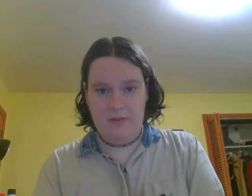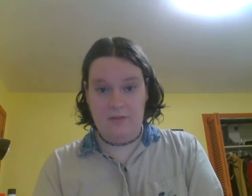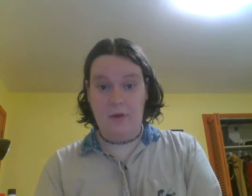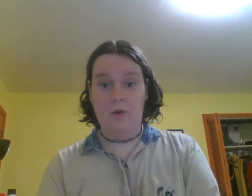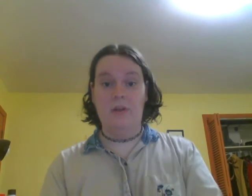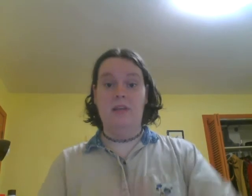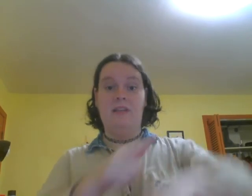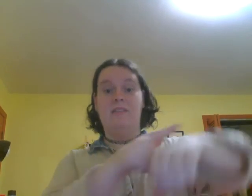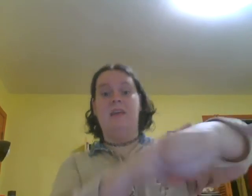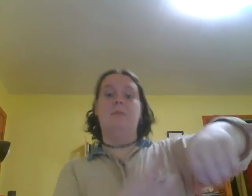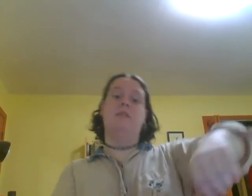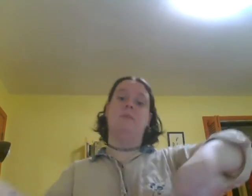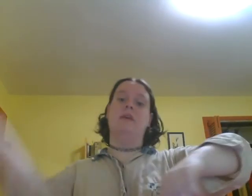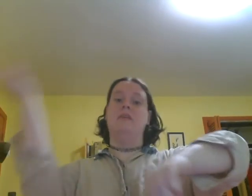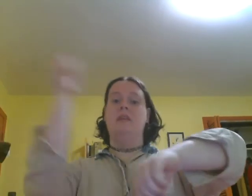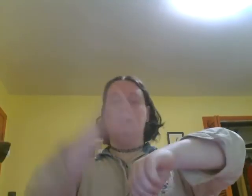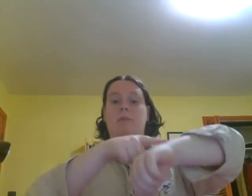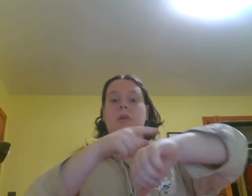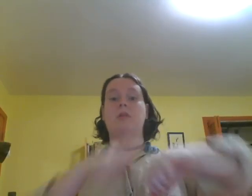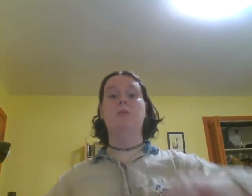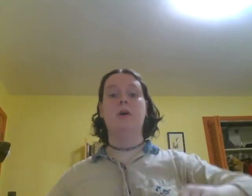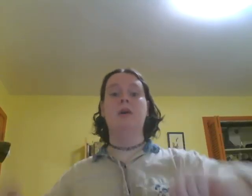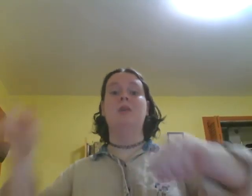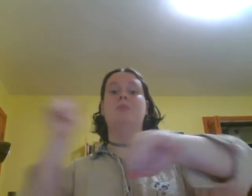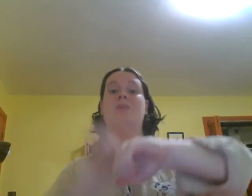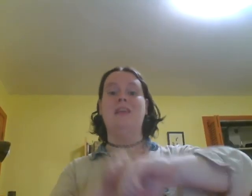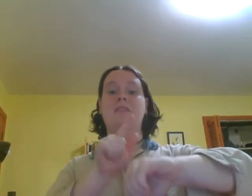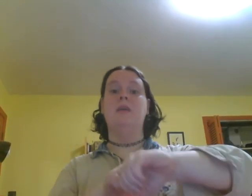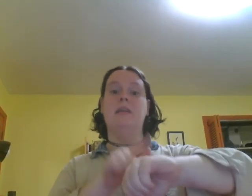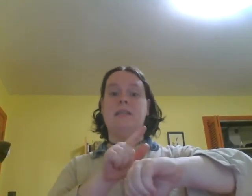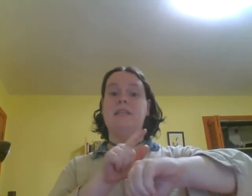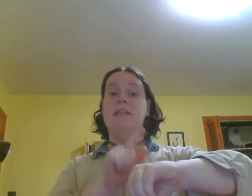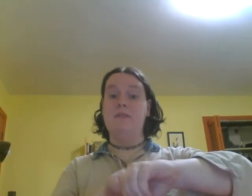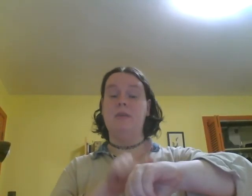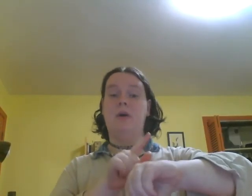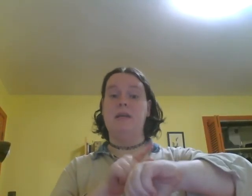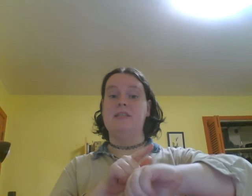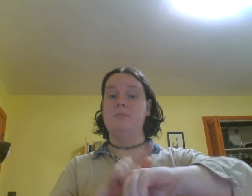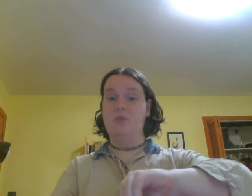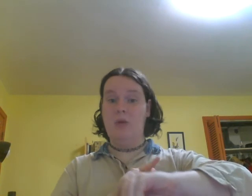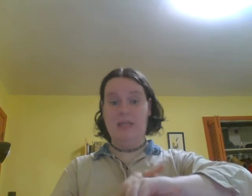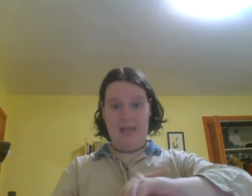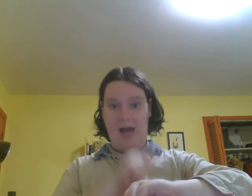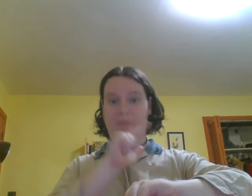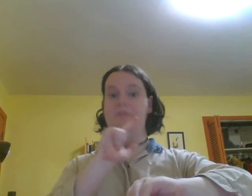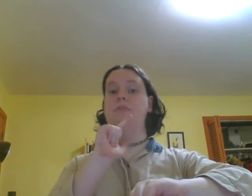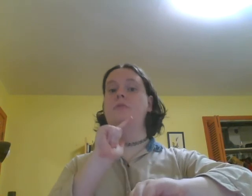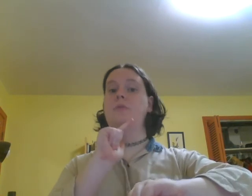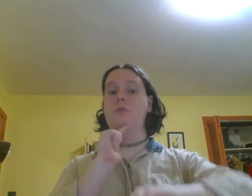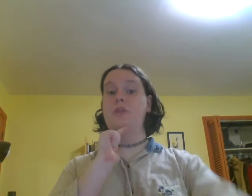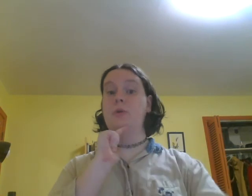So it doesn't have to be this big elaborate loop, but there need to be like significant pauses between taps to denote the